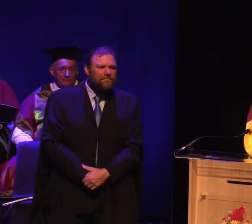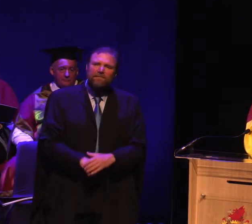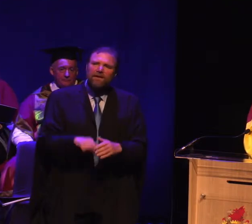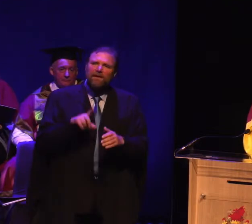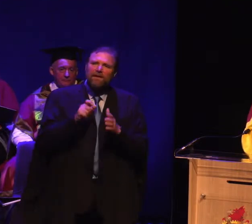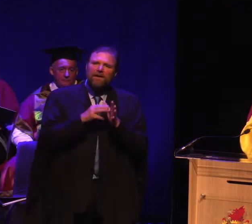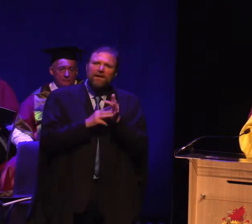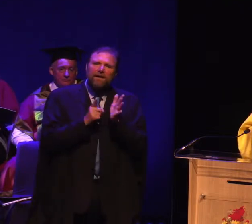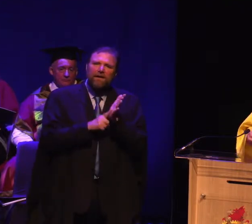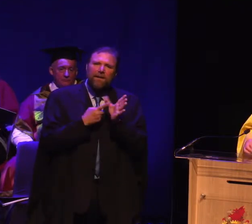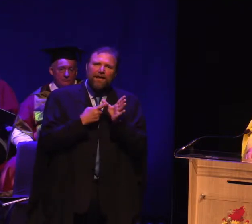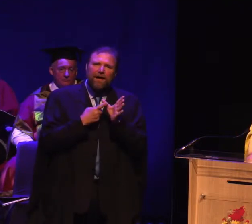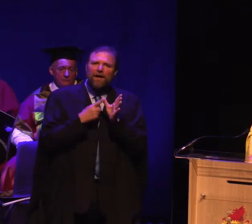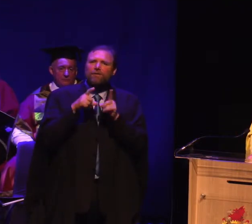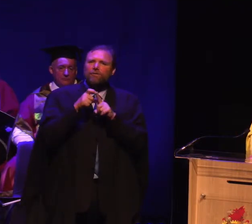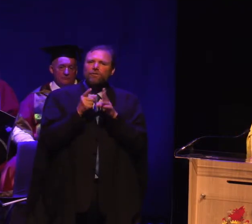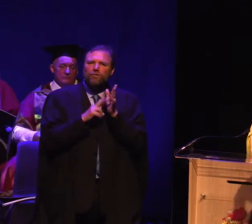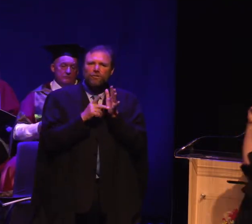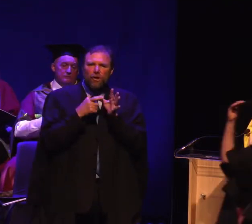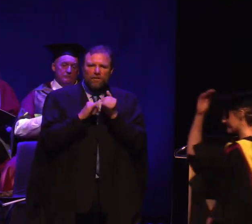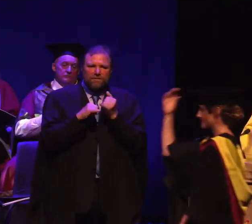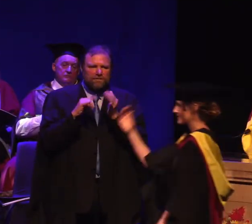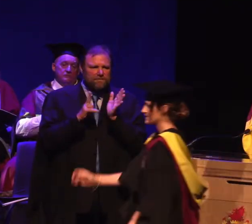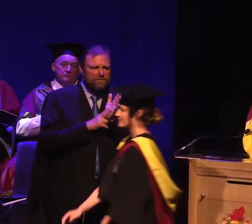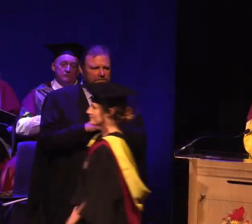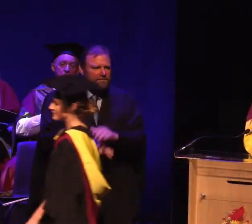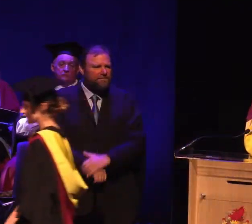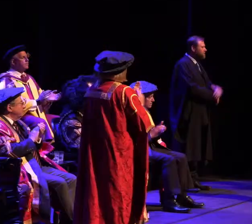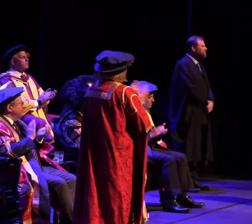Camilla Donaldson.